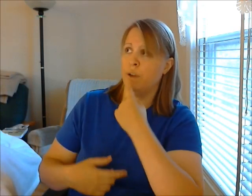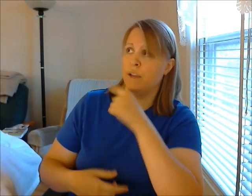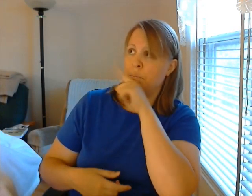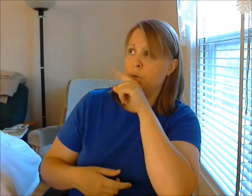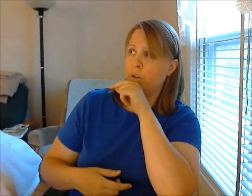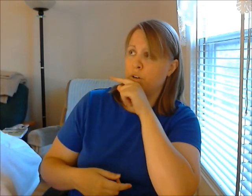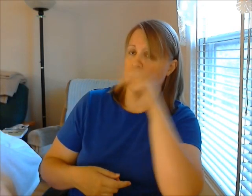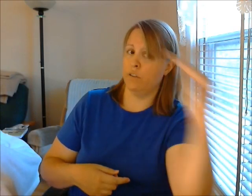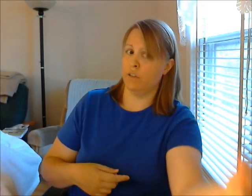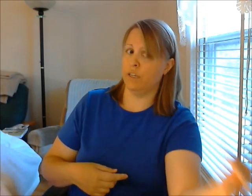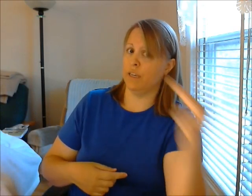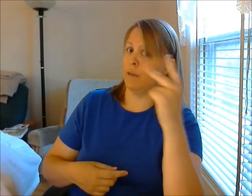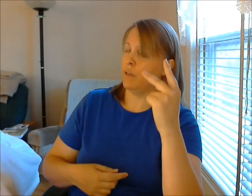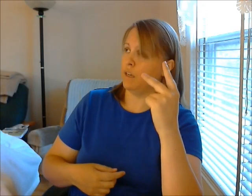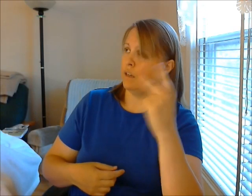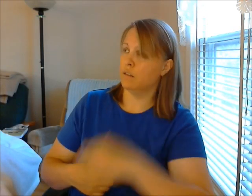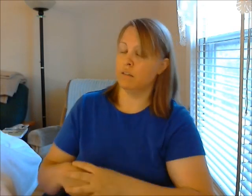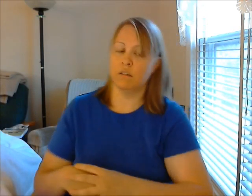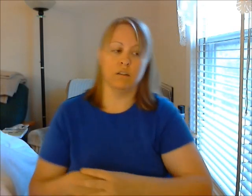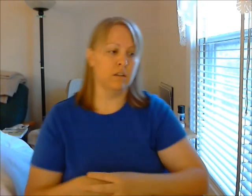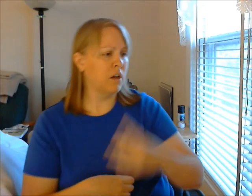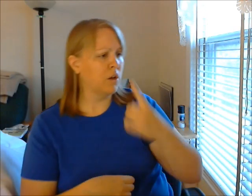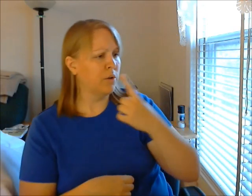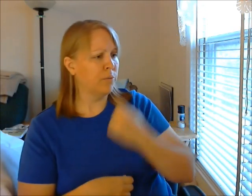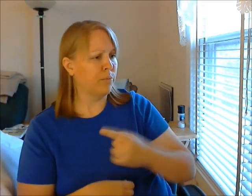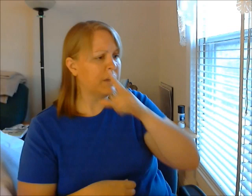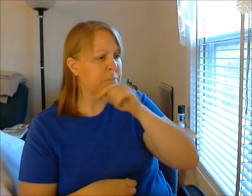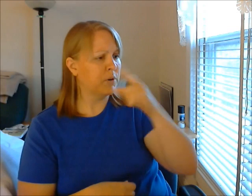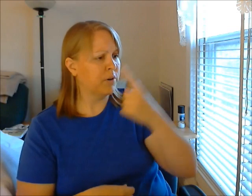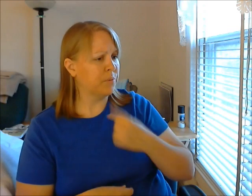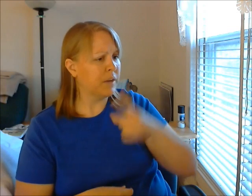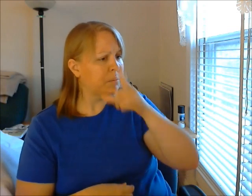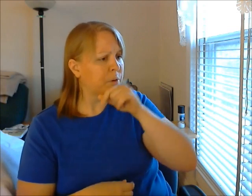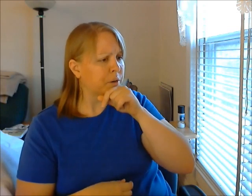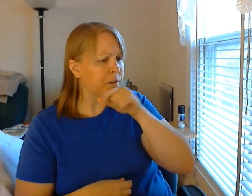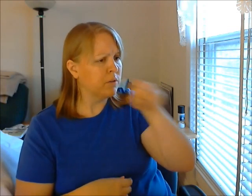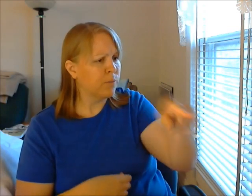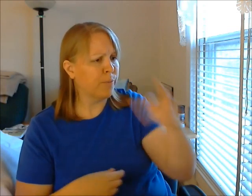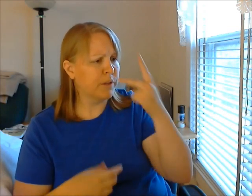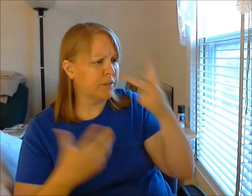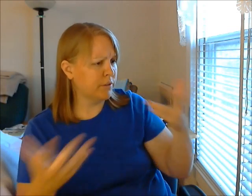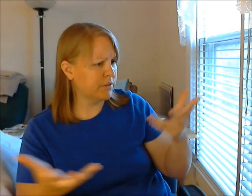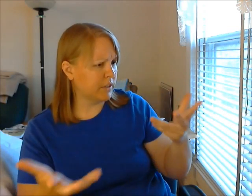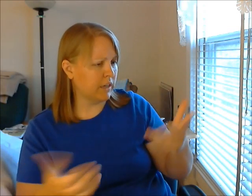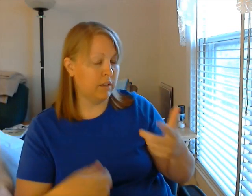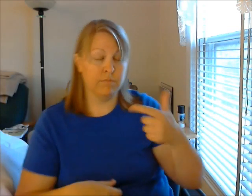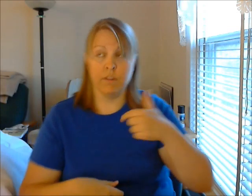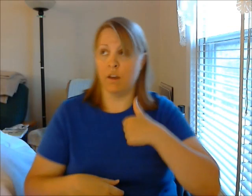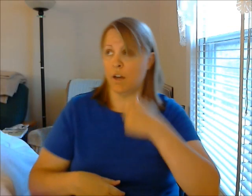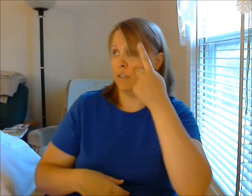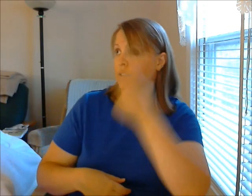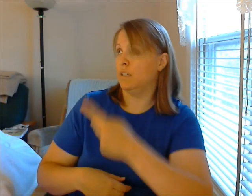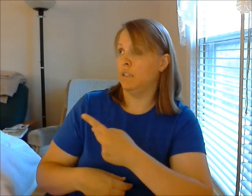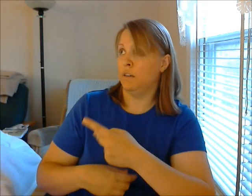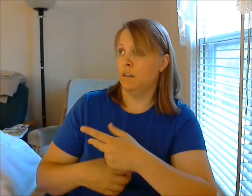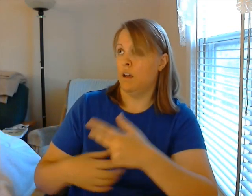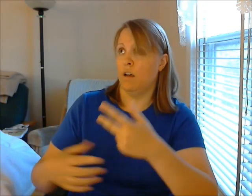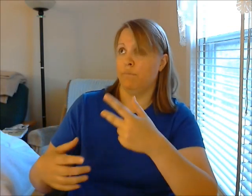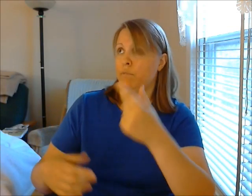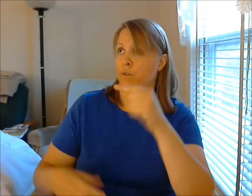red bird looking at me. Red bird, what do you see? I see a